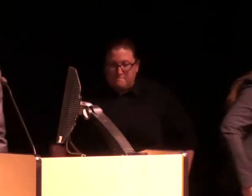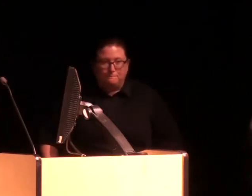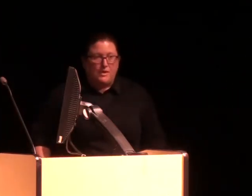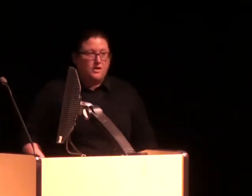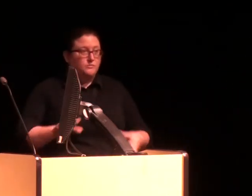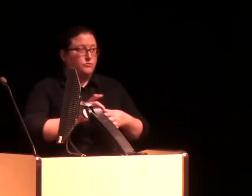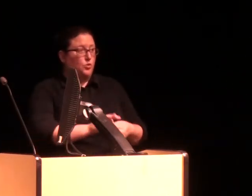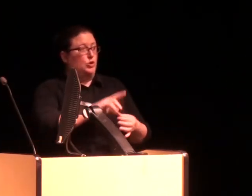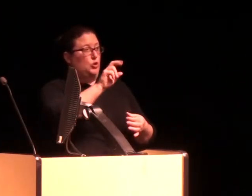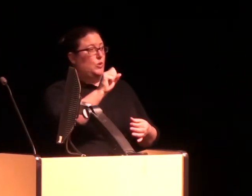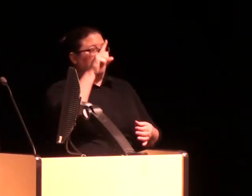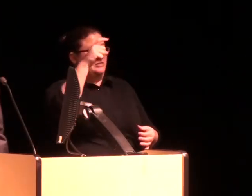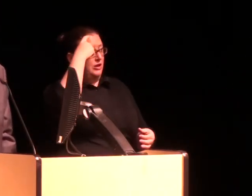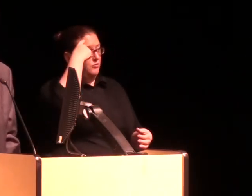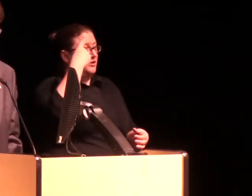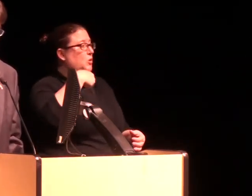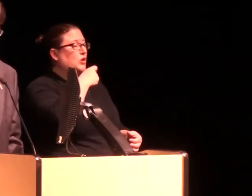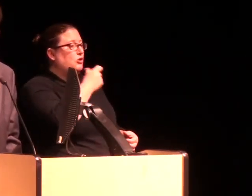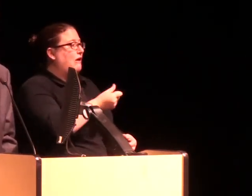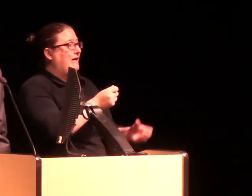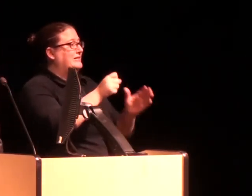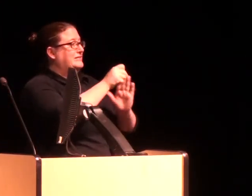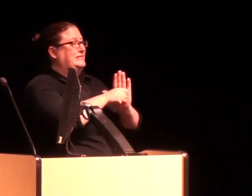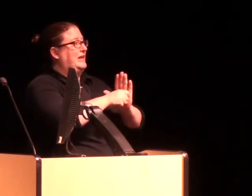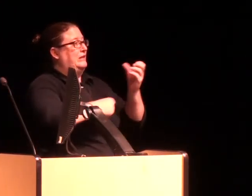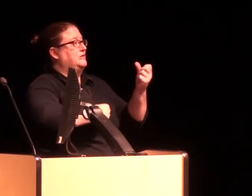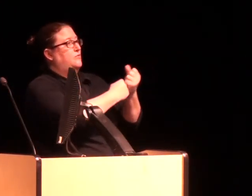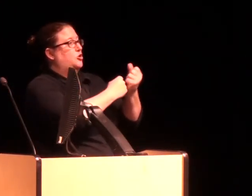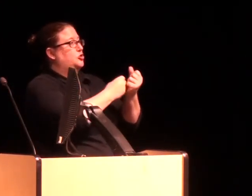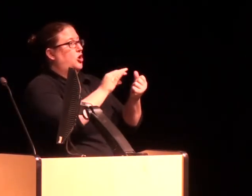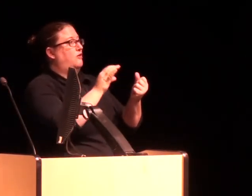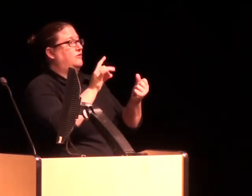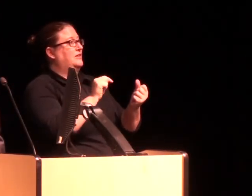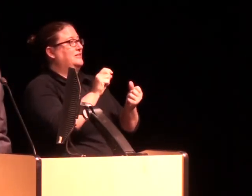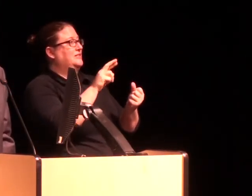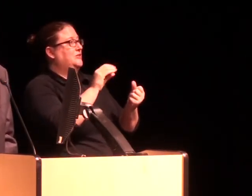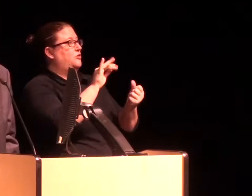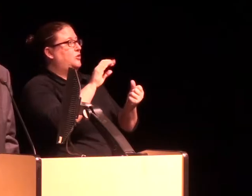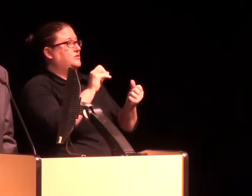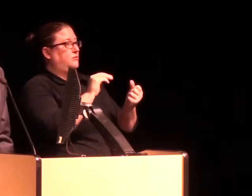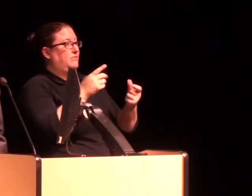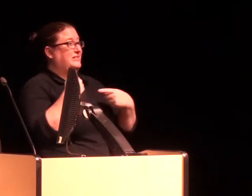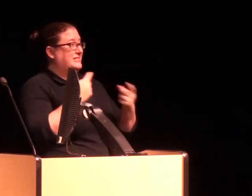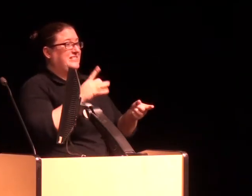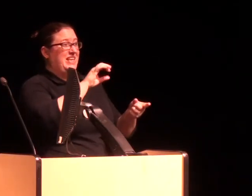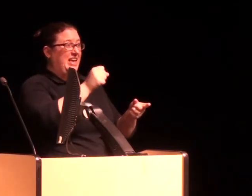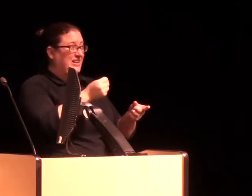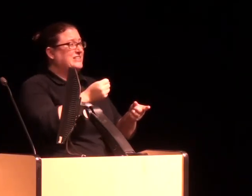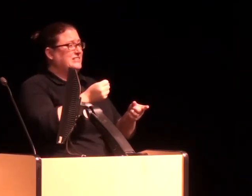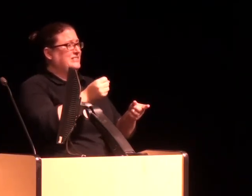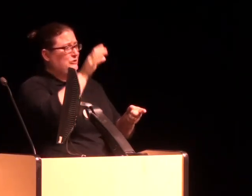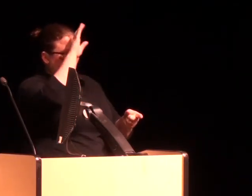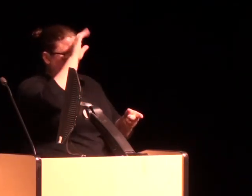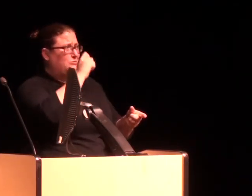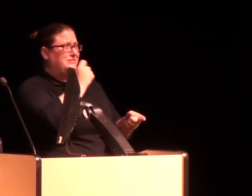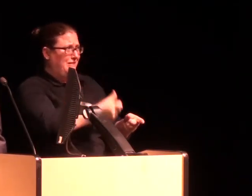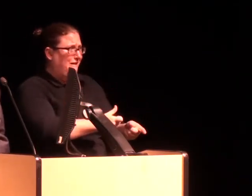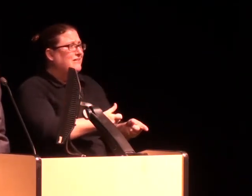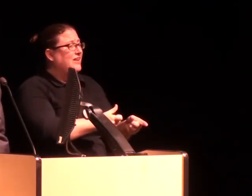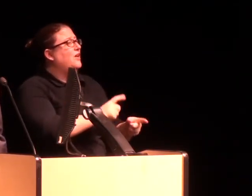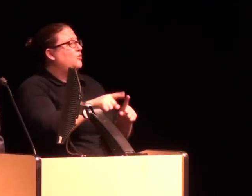are no longer a state sponsor of terrorism. Since the 80s, Cuba was in that list. And when you analyze